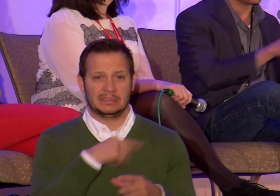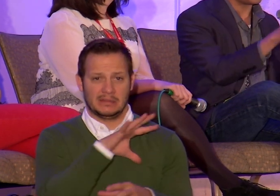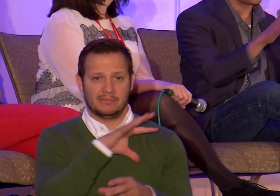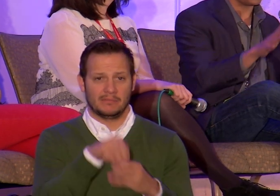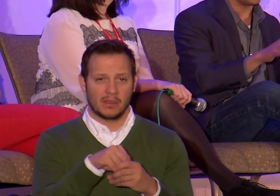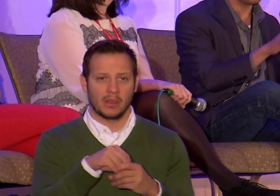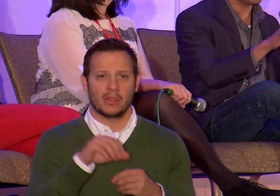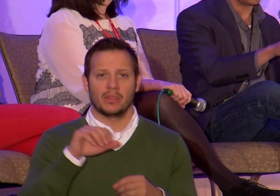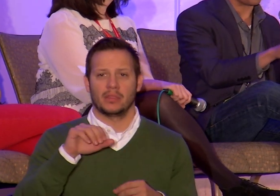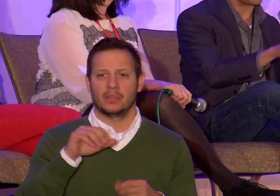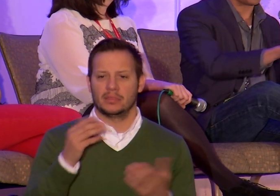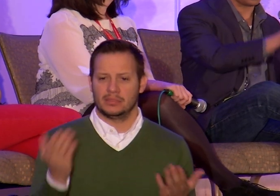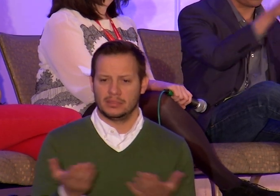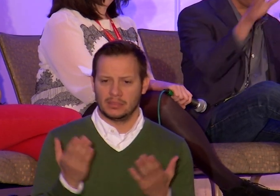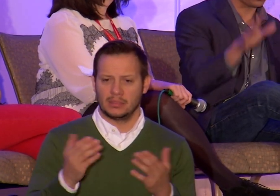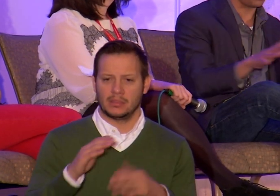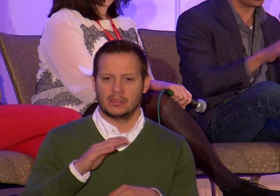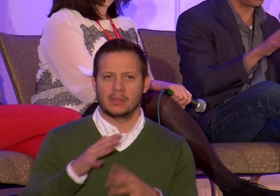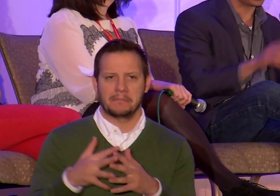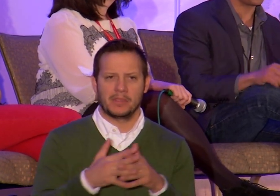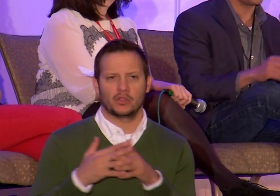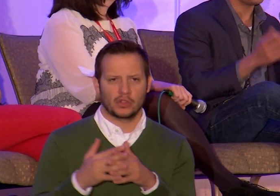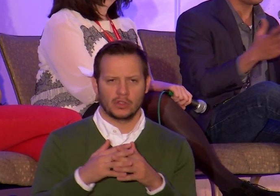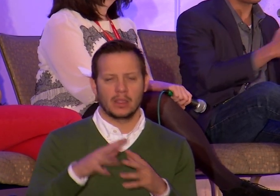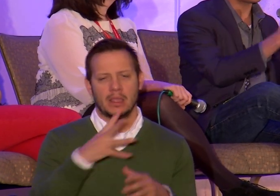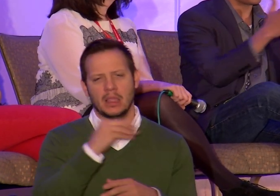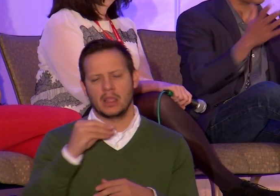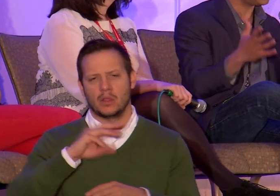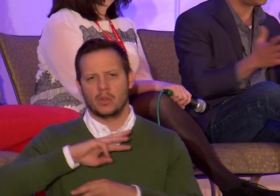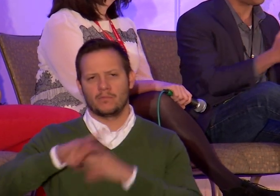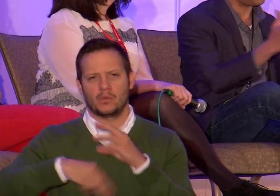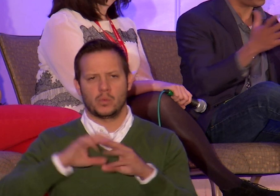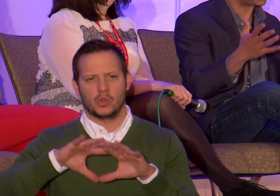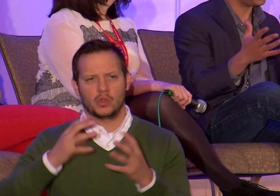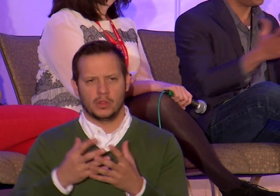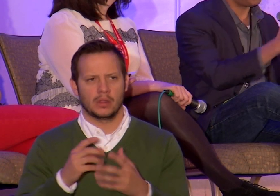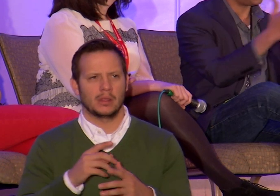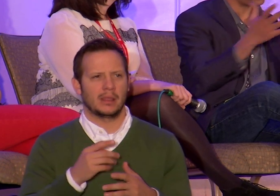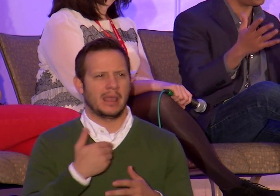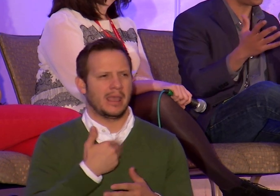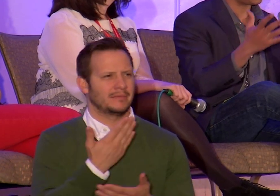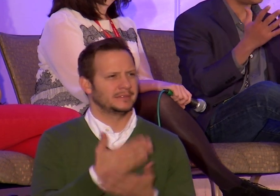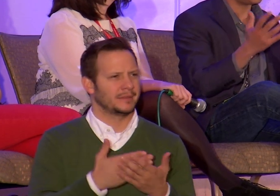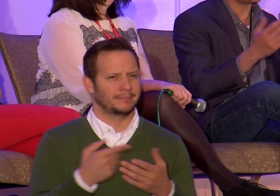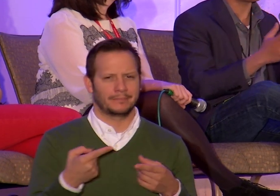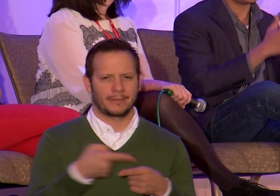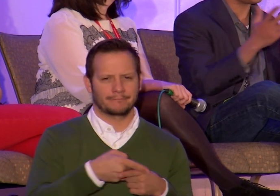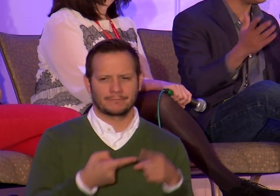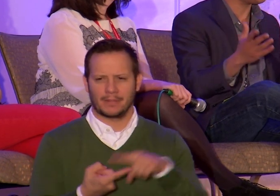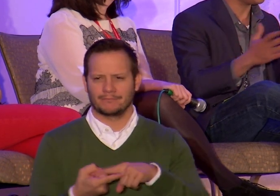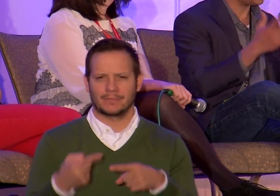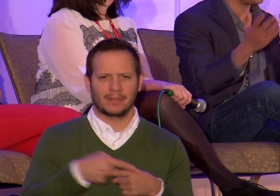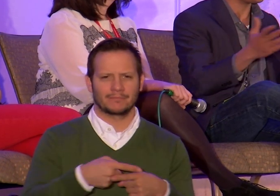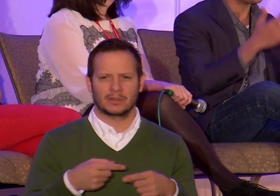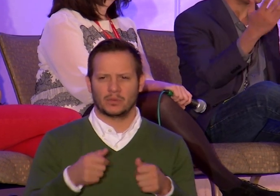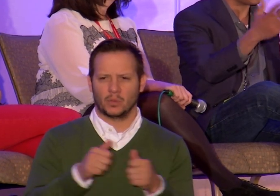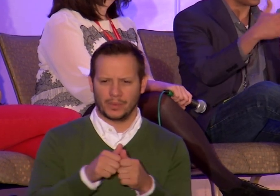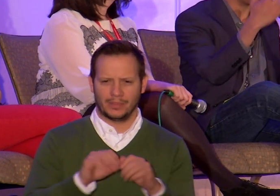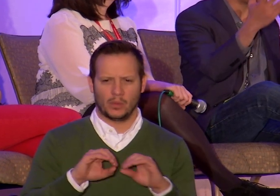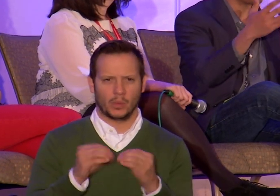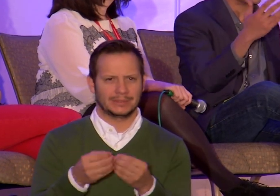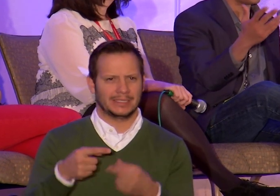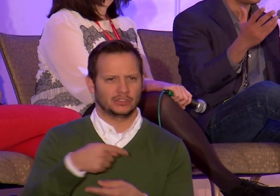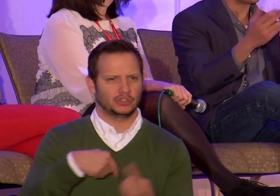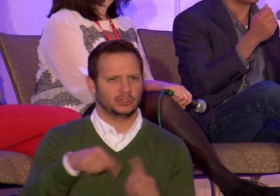atheist movement on an American level, on a global level as well, there's a lot of inner conflict between these organizations, and that's healthy. I think